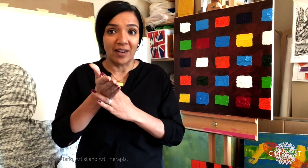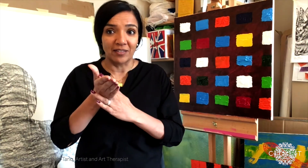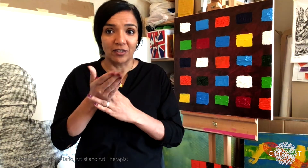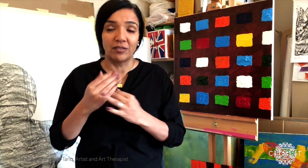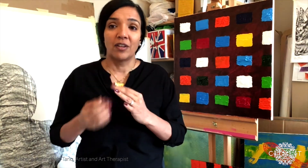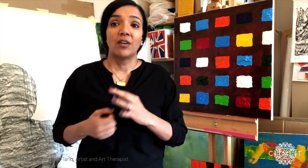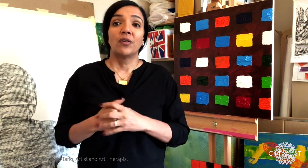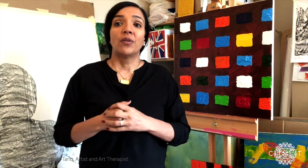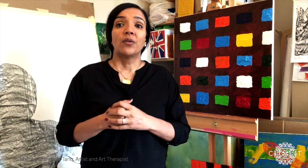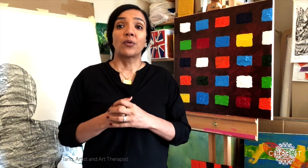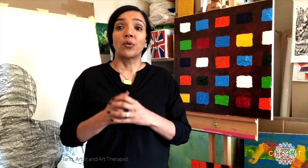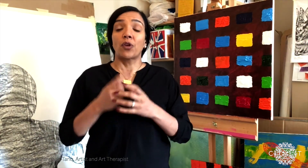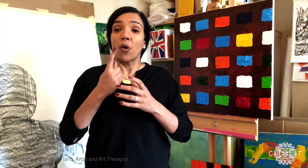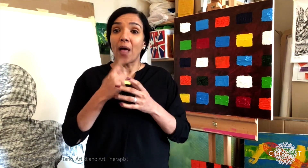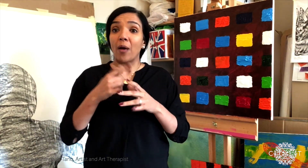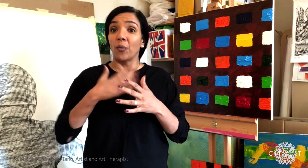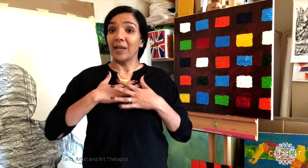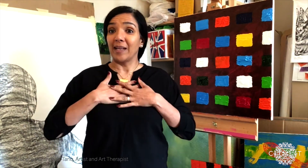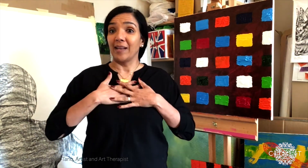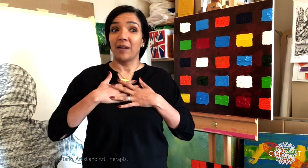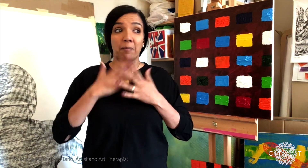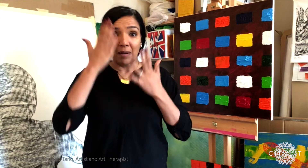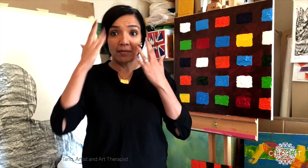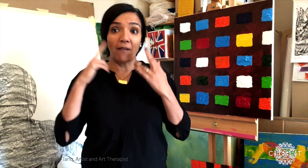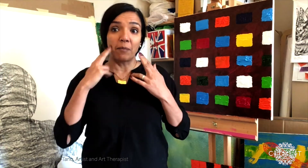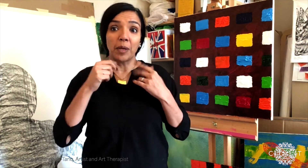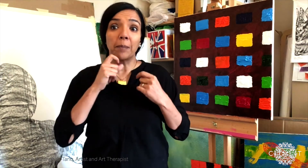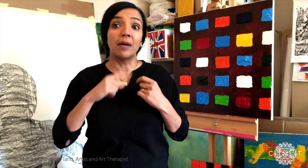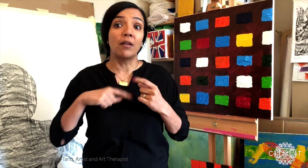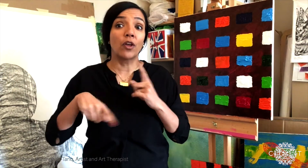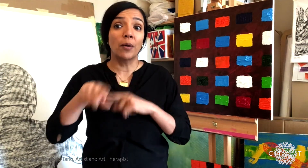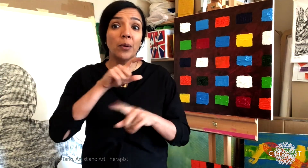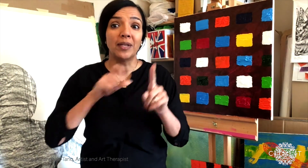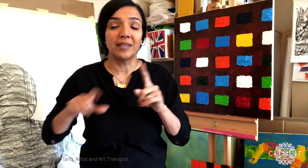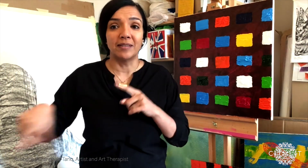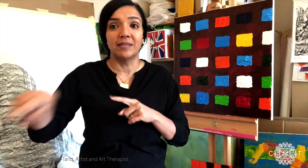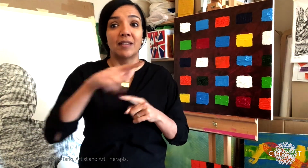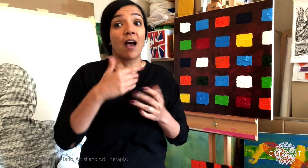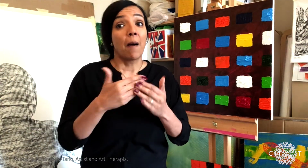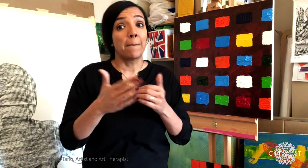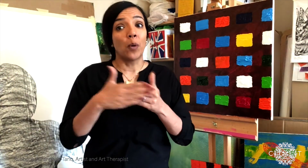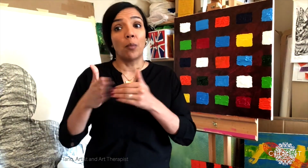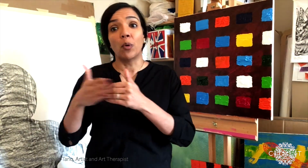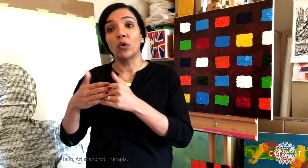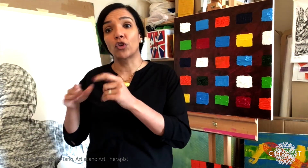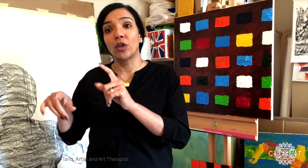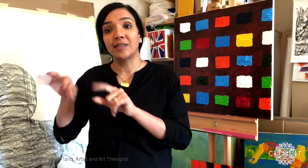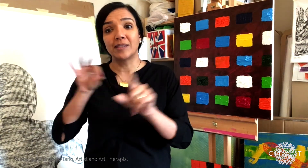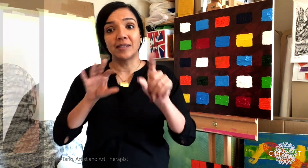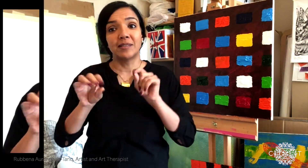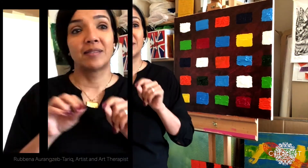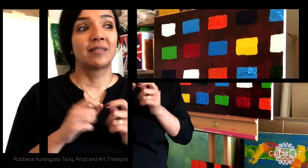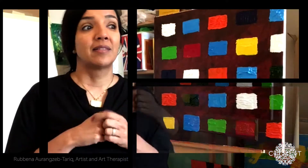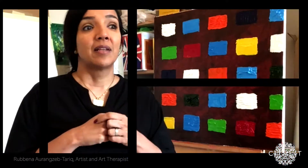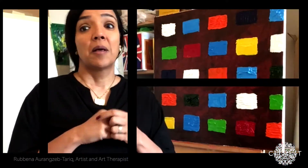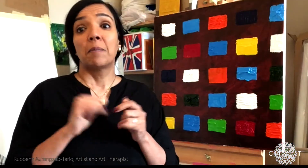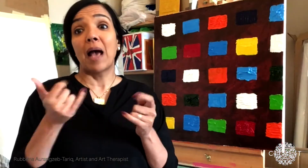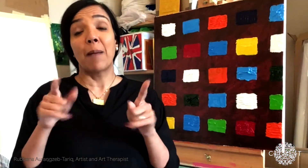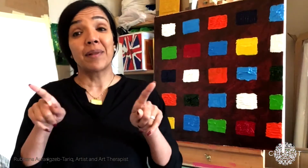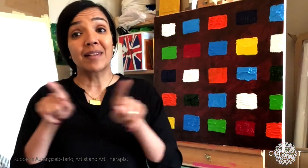intervention, to show that we, deaf people in the community, have more and more choices. Perhaps it's the same